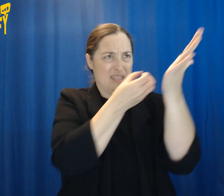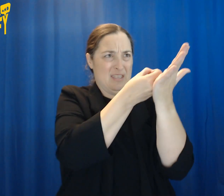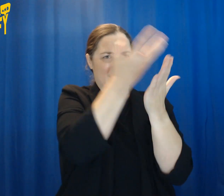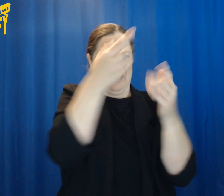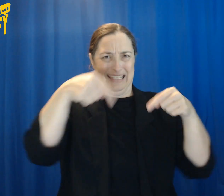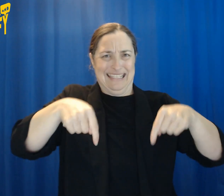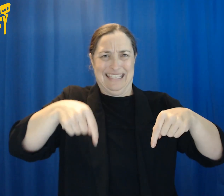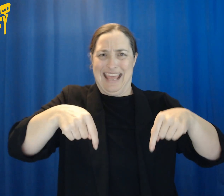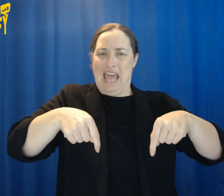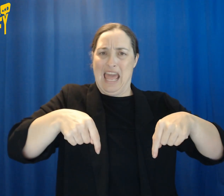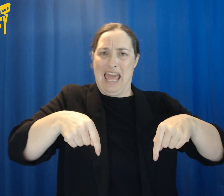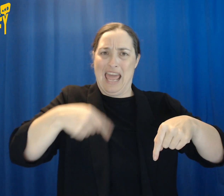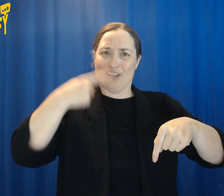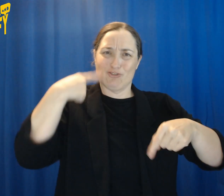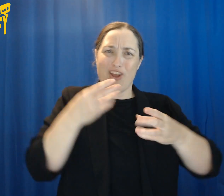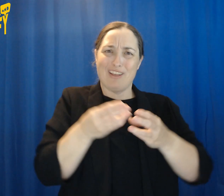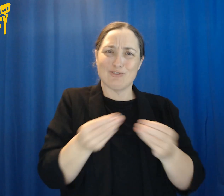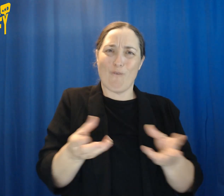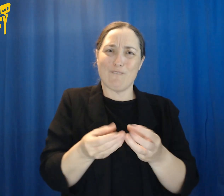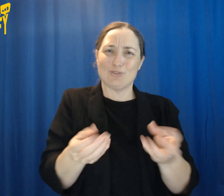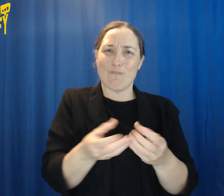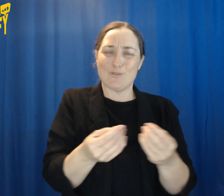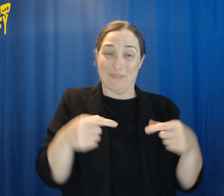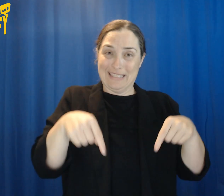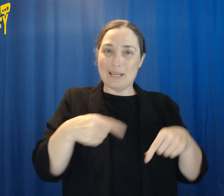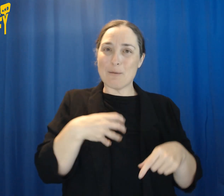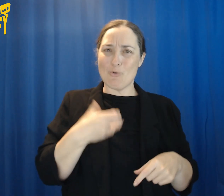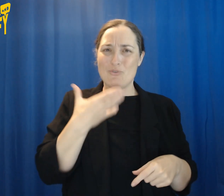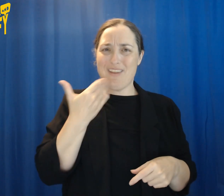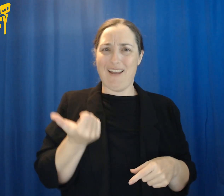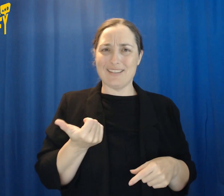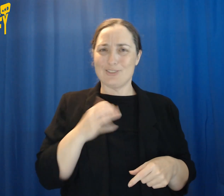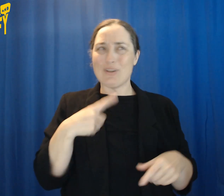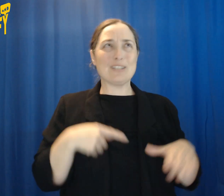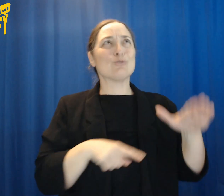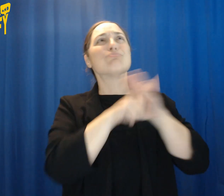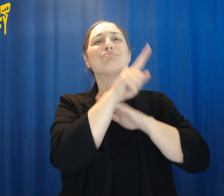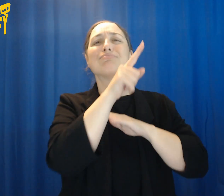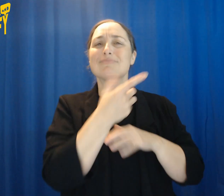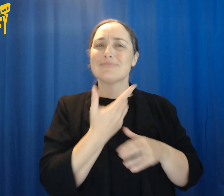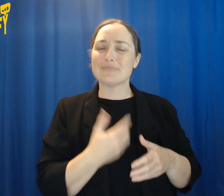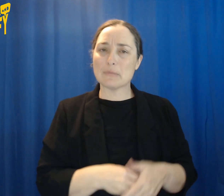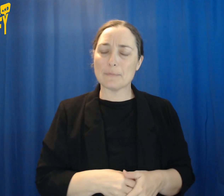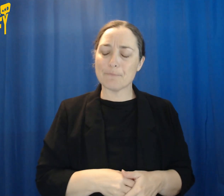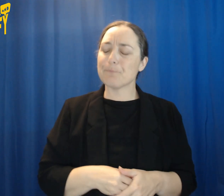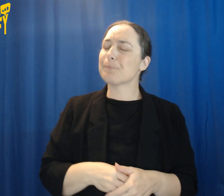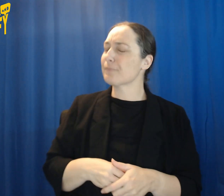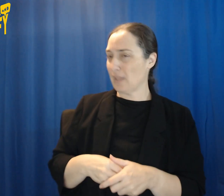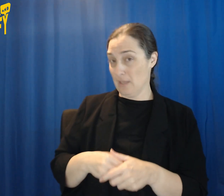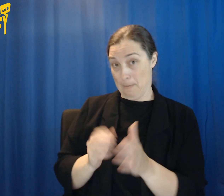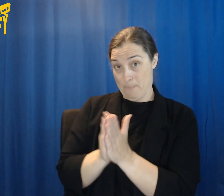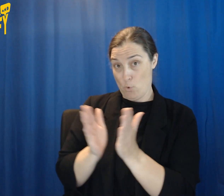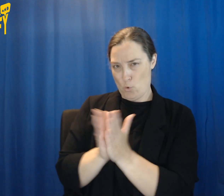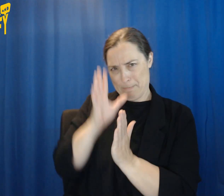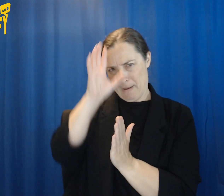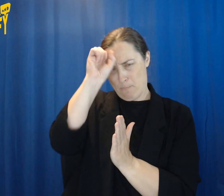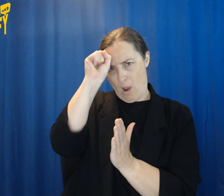do some stuff here to make it nicer here for people? So how did the memoir come about? I